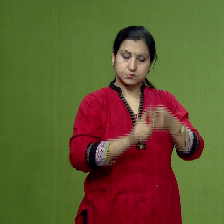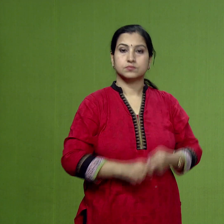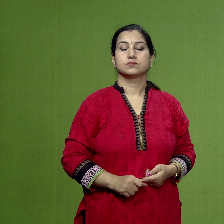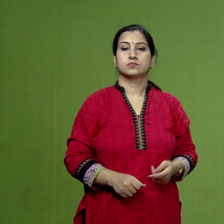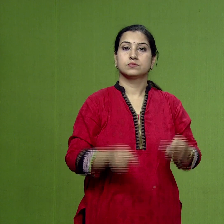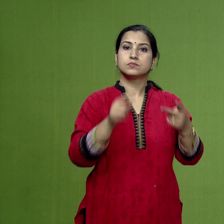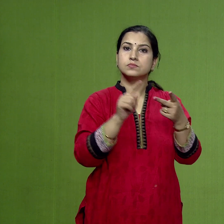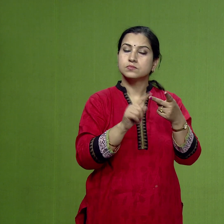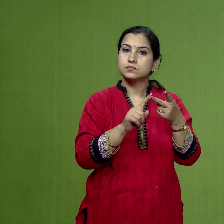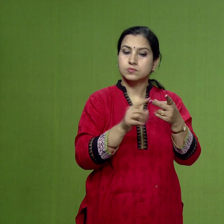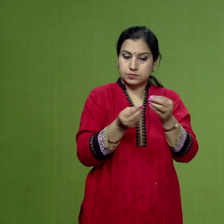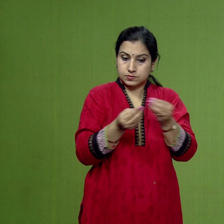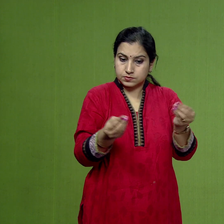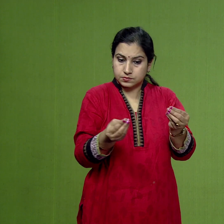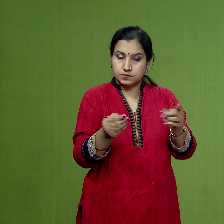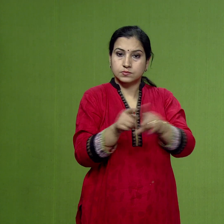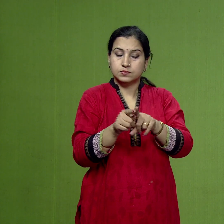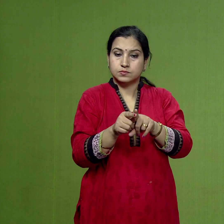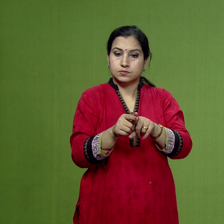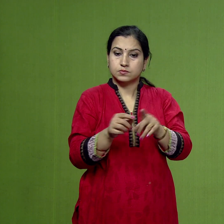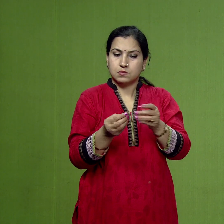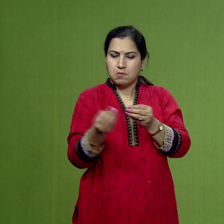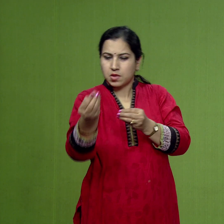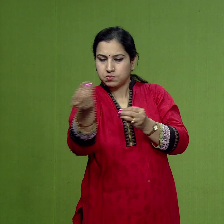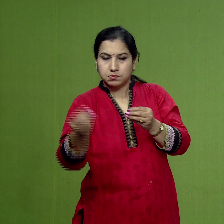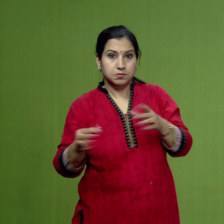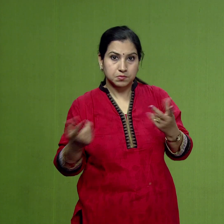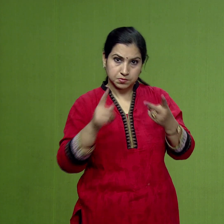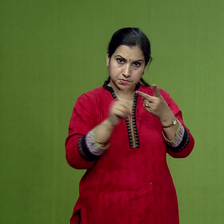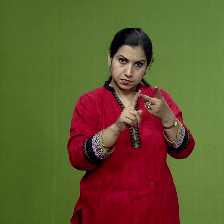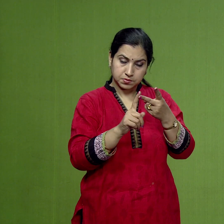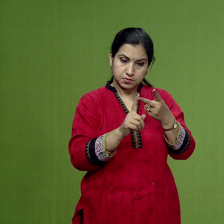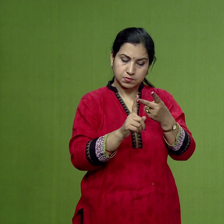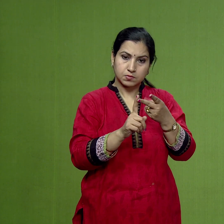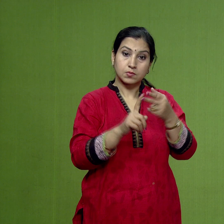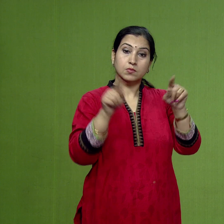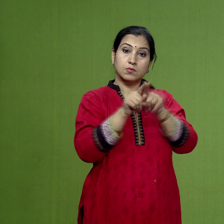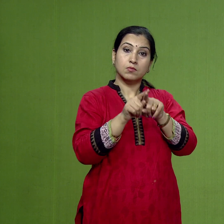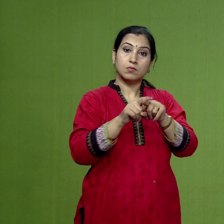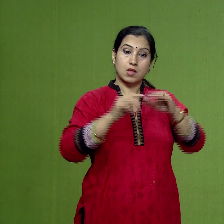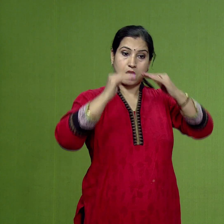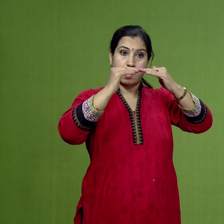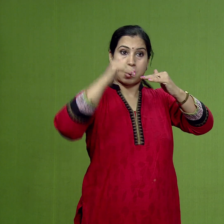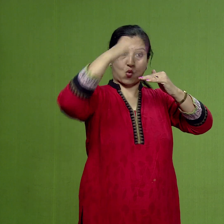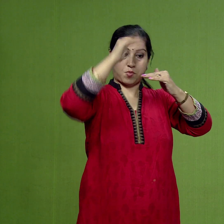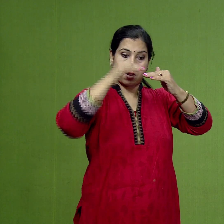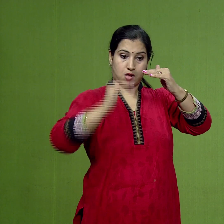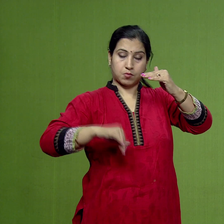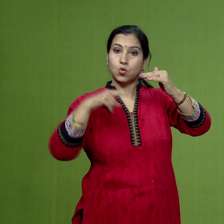its absolute and relative extent, in which hemisphere it lies, who are its